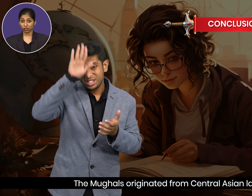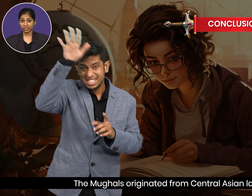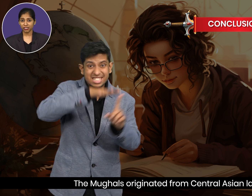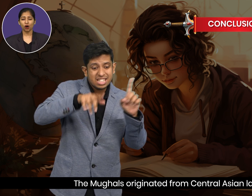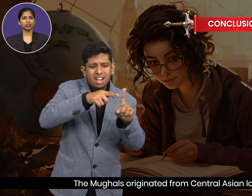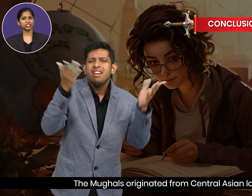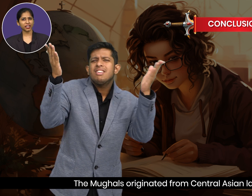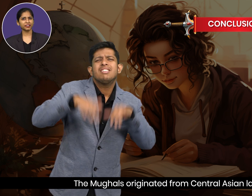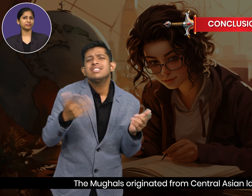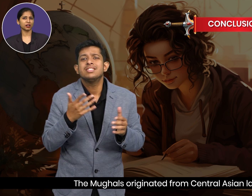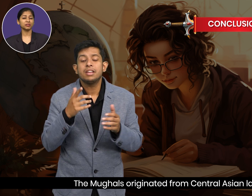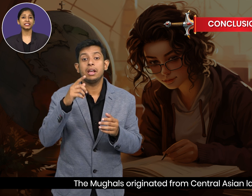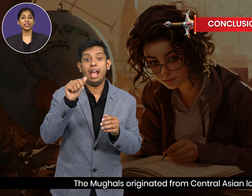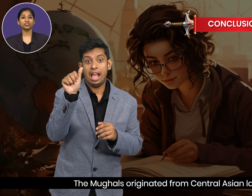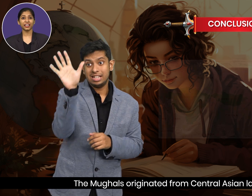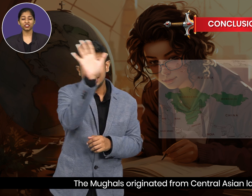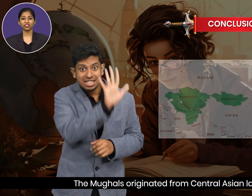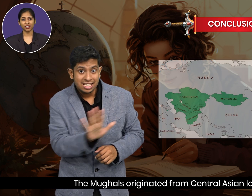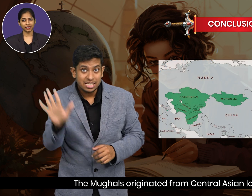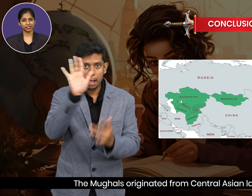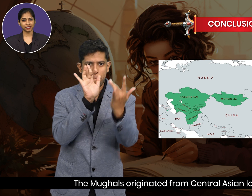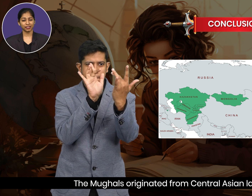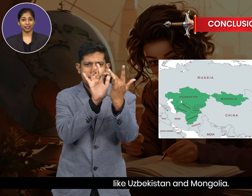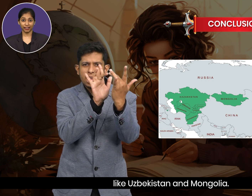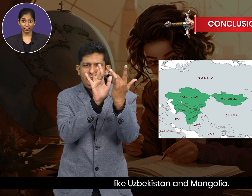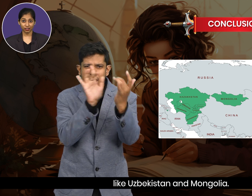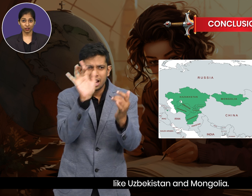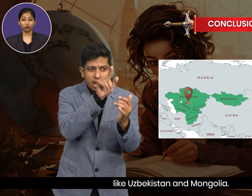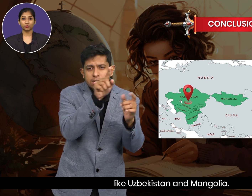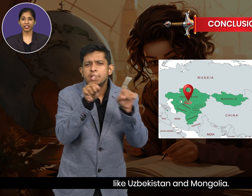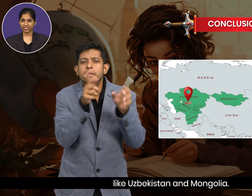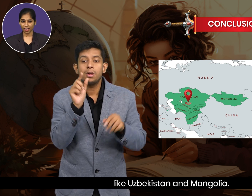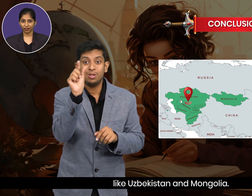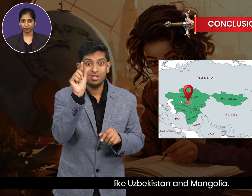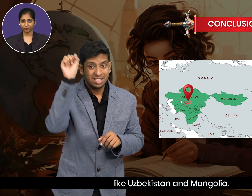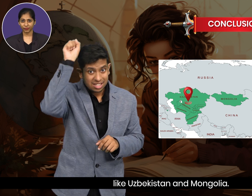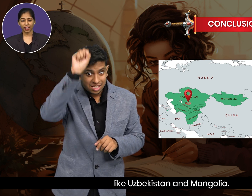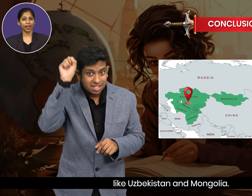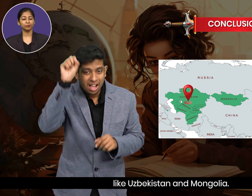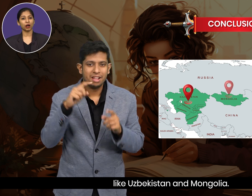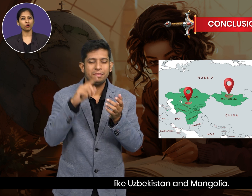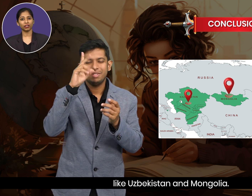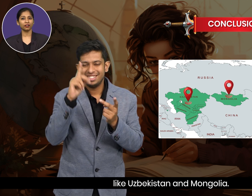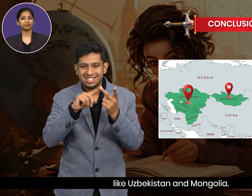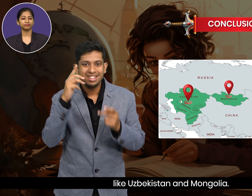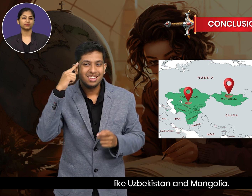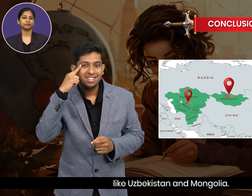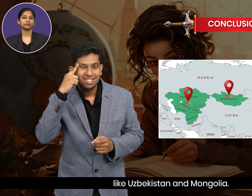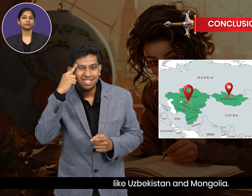the Mughals originated from Central Asian lands like Uzbekistan and